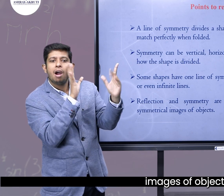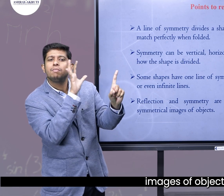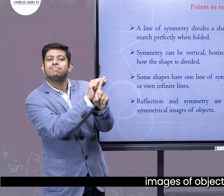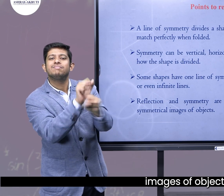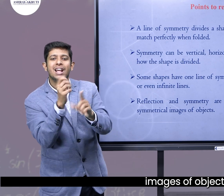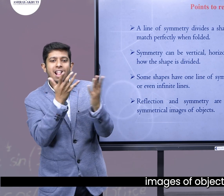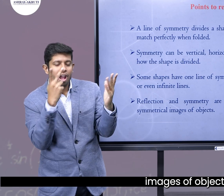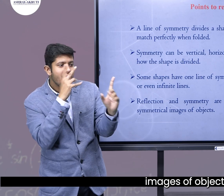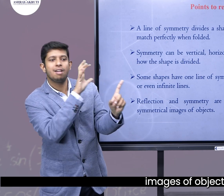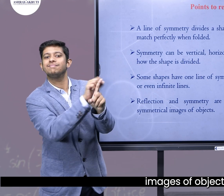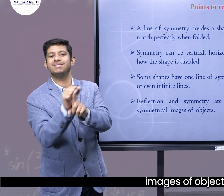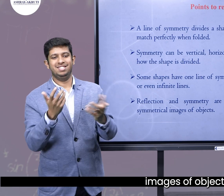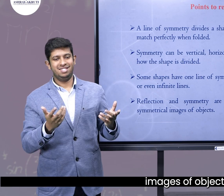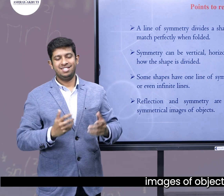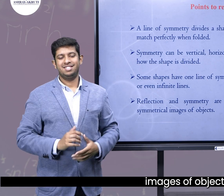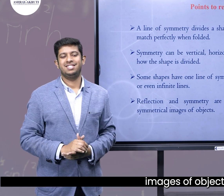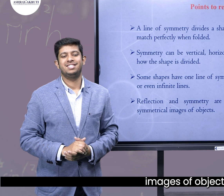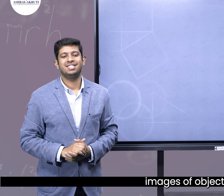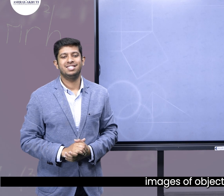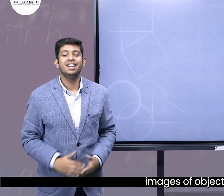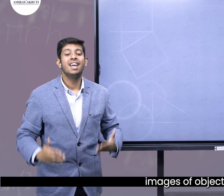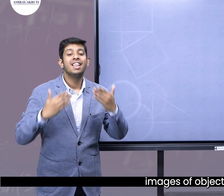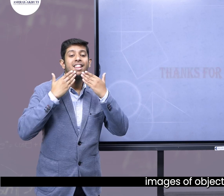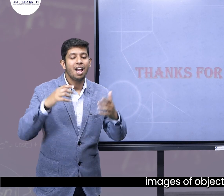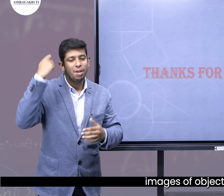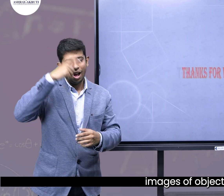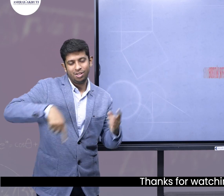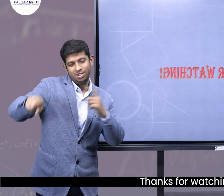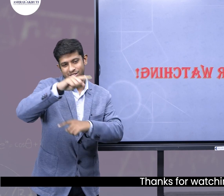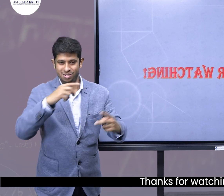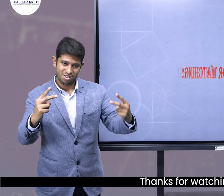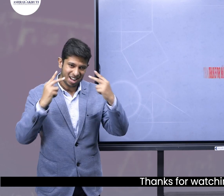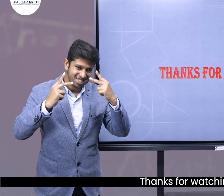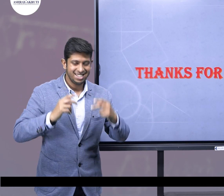Thanks for watching.